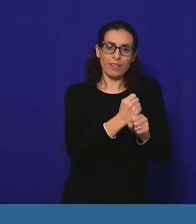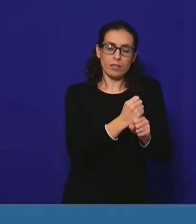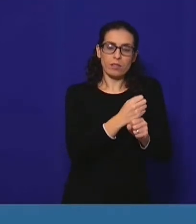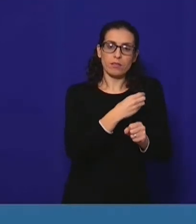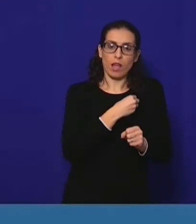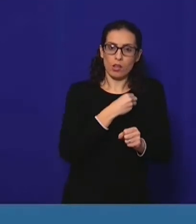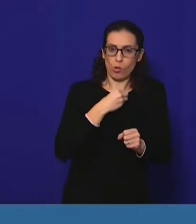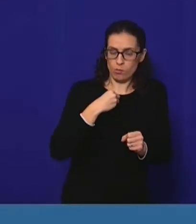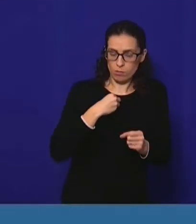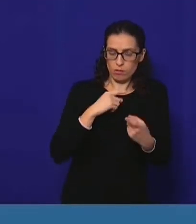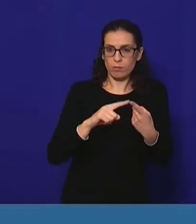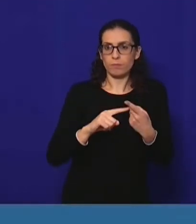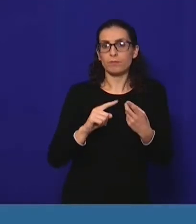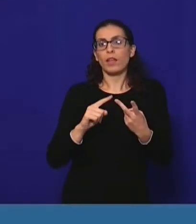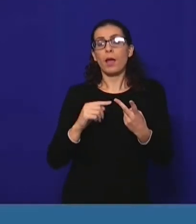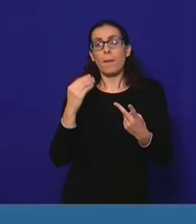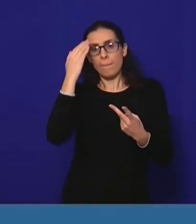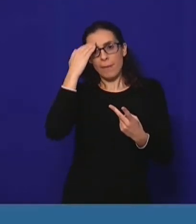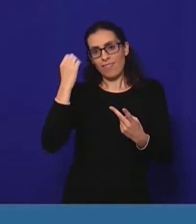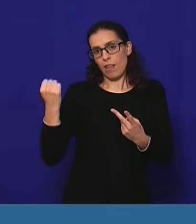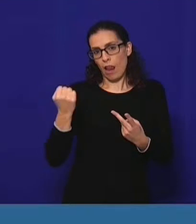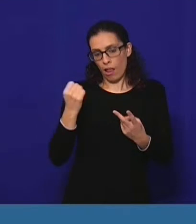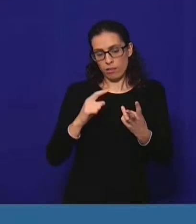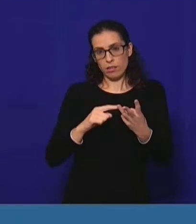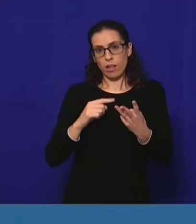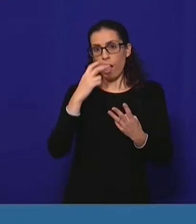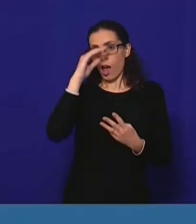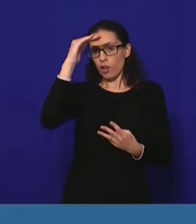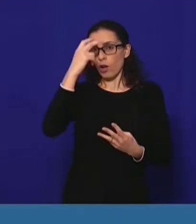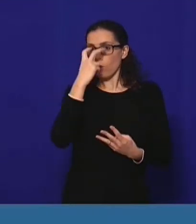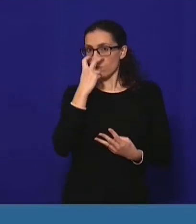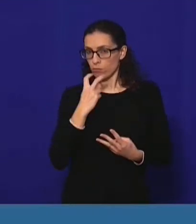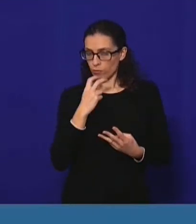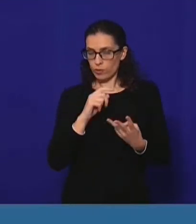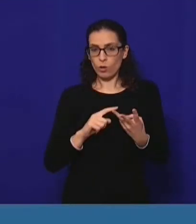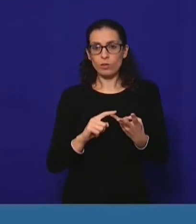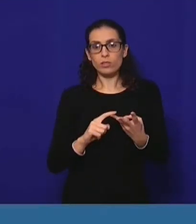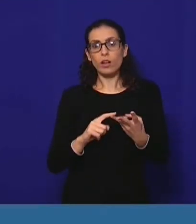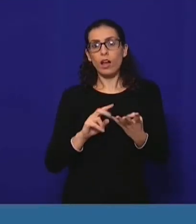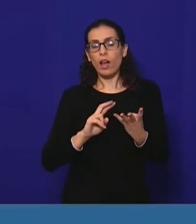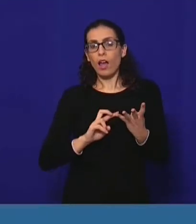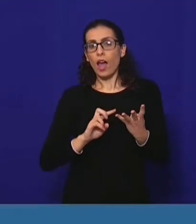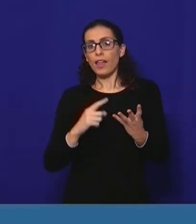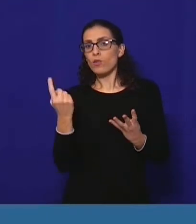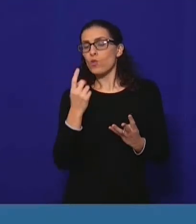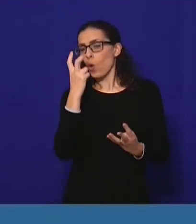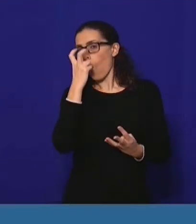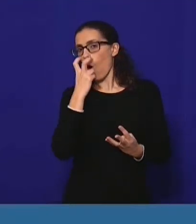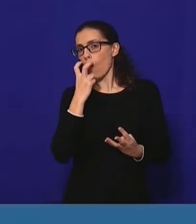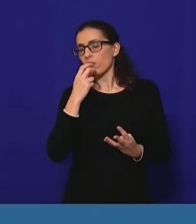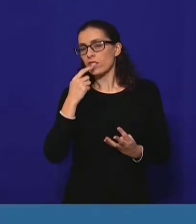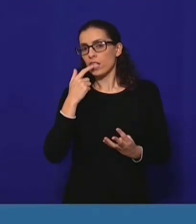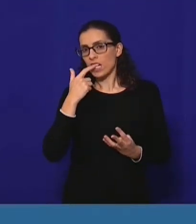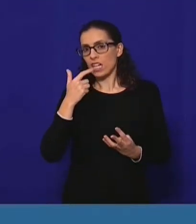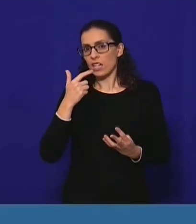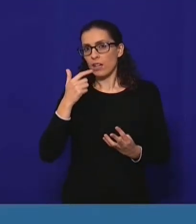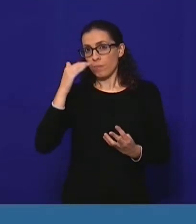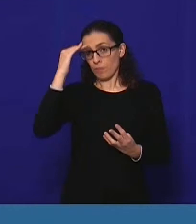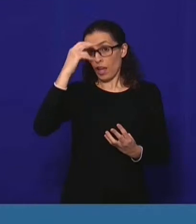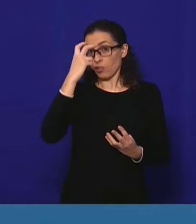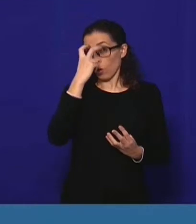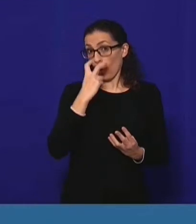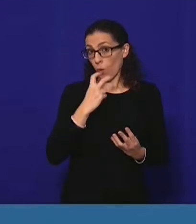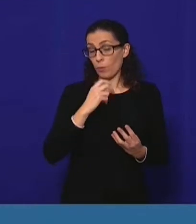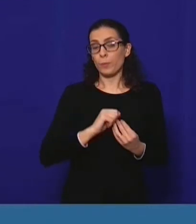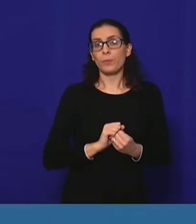people's homes and mental health homes. We will also be providing the vaccination to the elderly people who are living within the